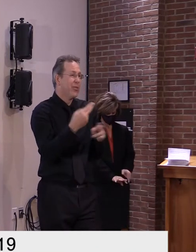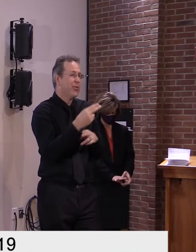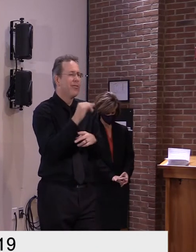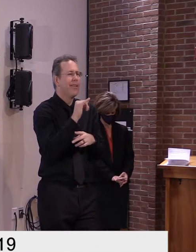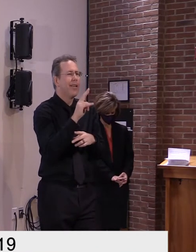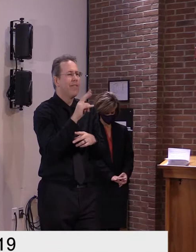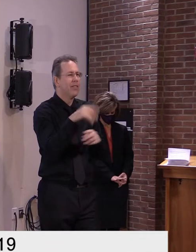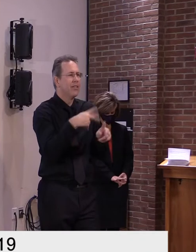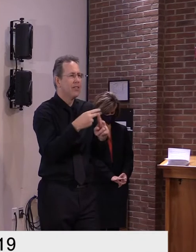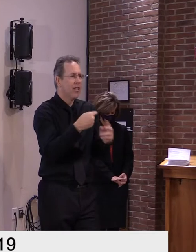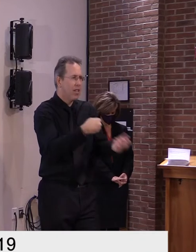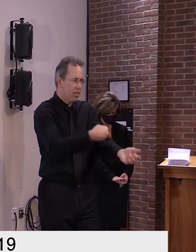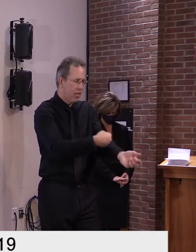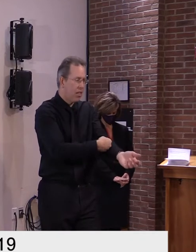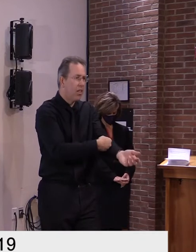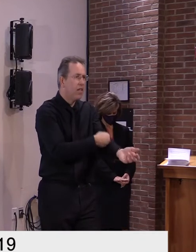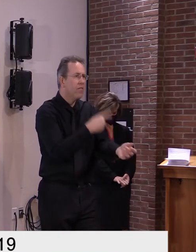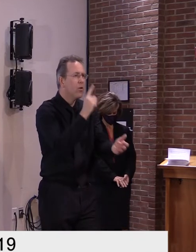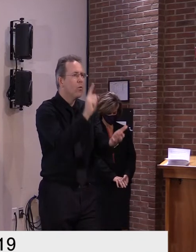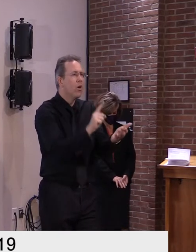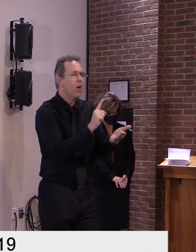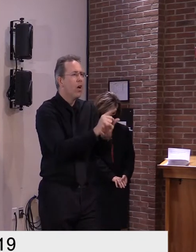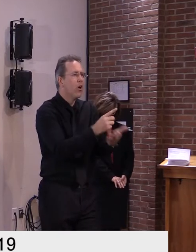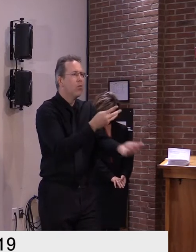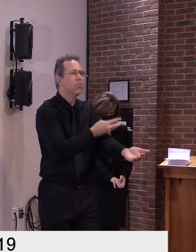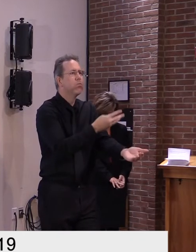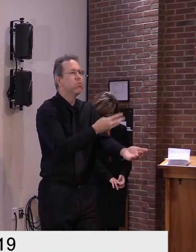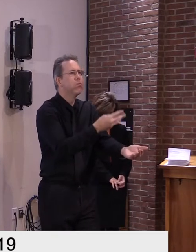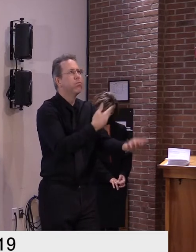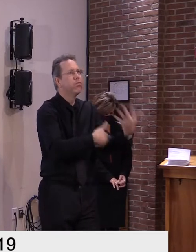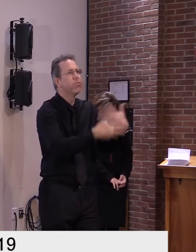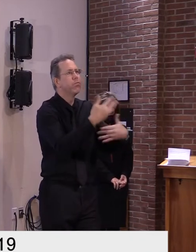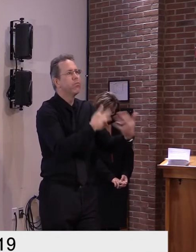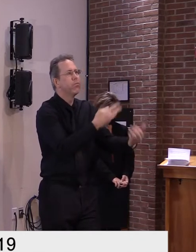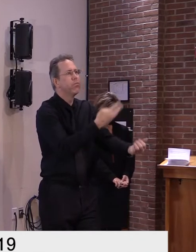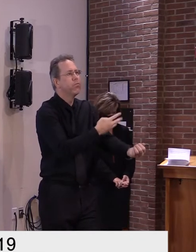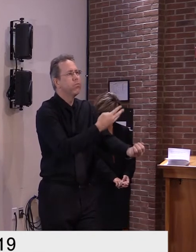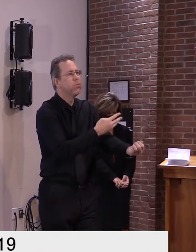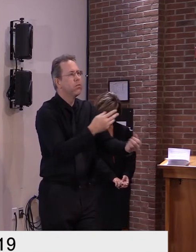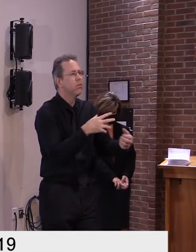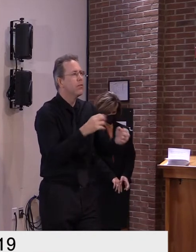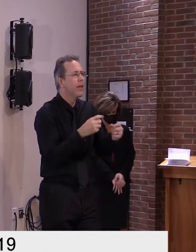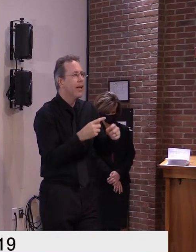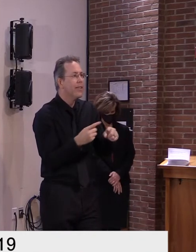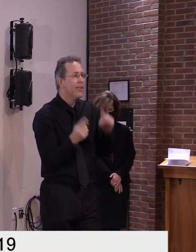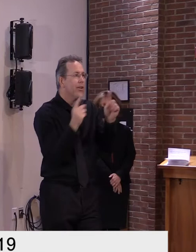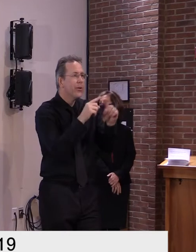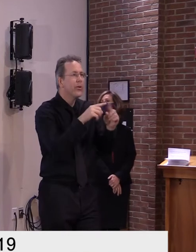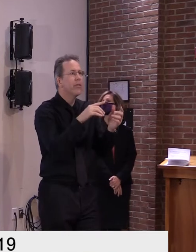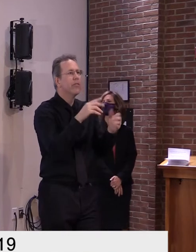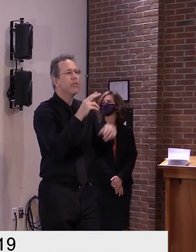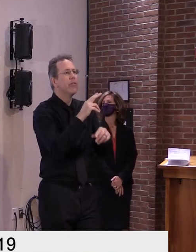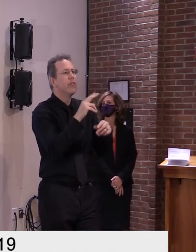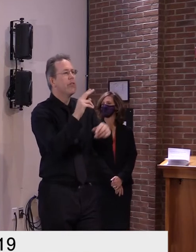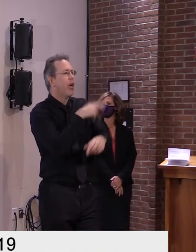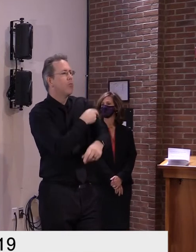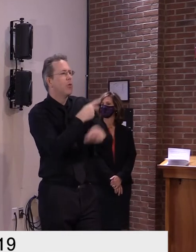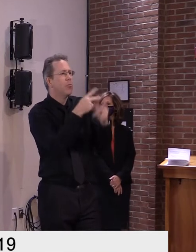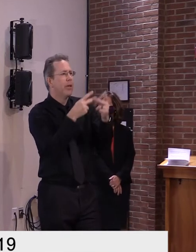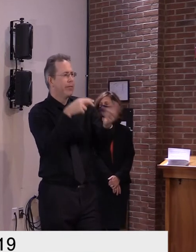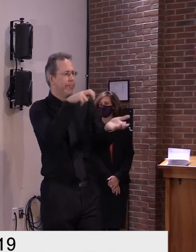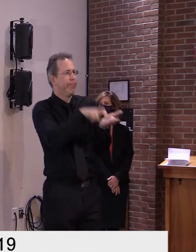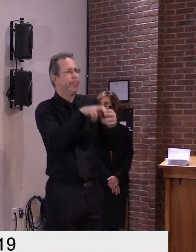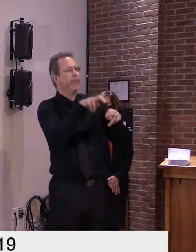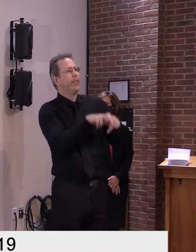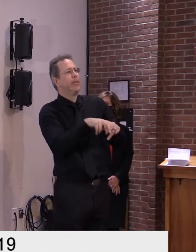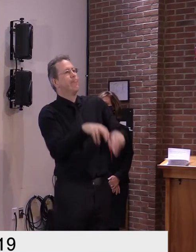so, and it requires an infusion center to do it. And of course, most of our infusion centers are doing